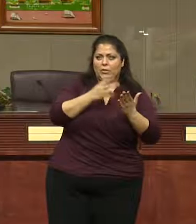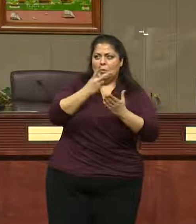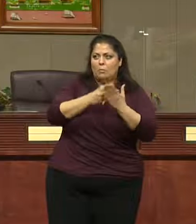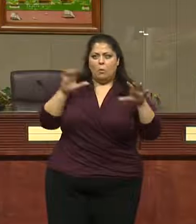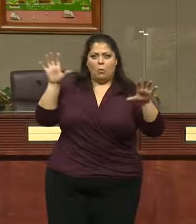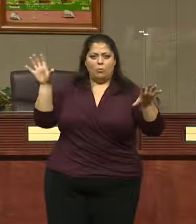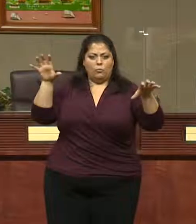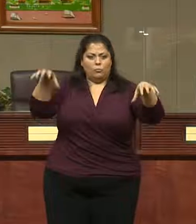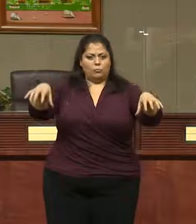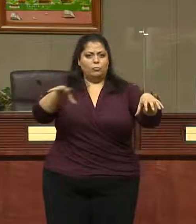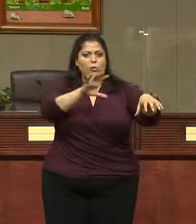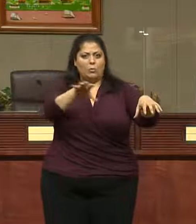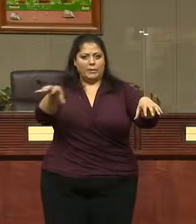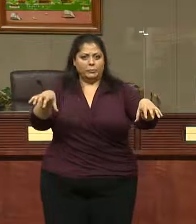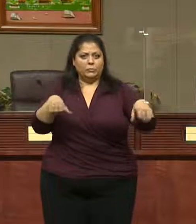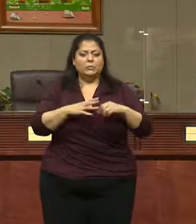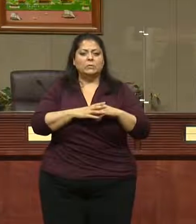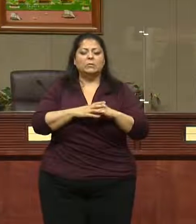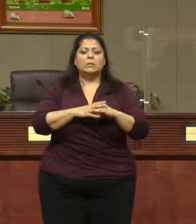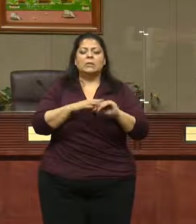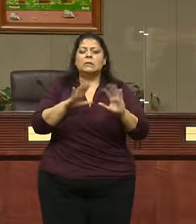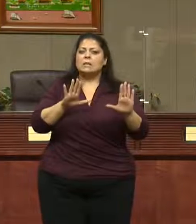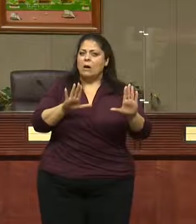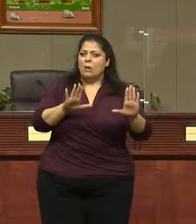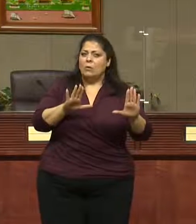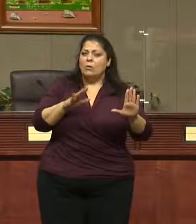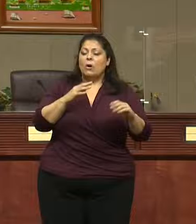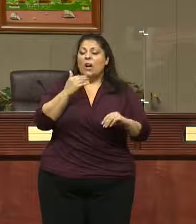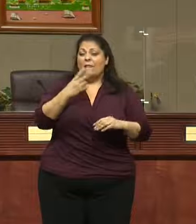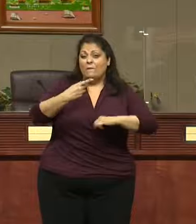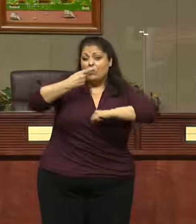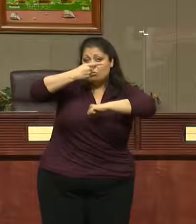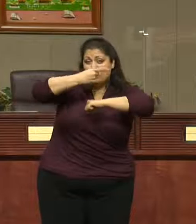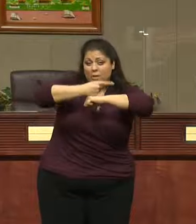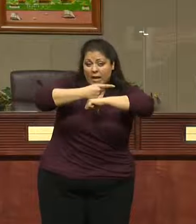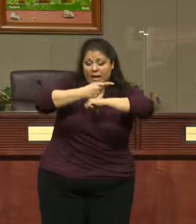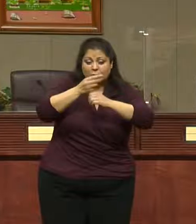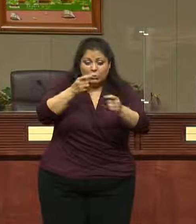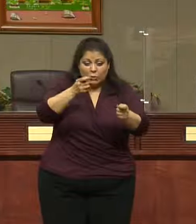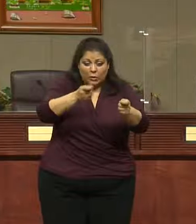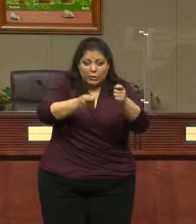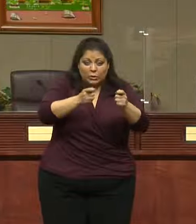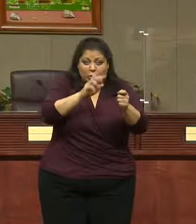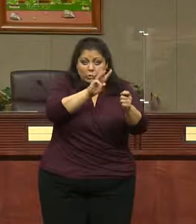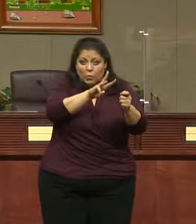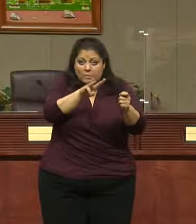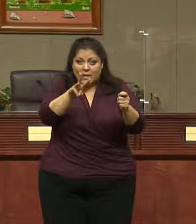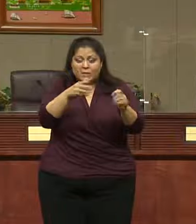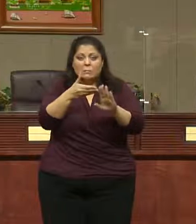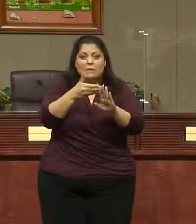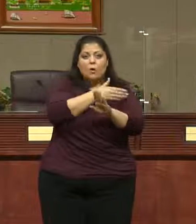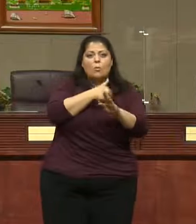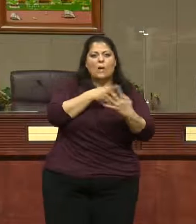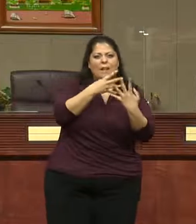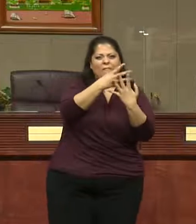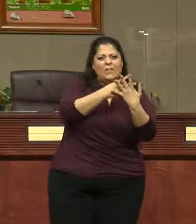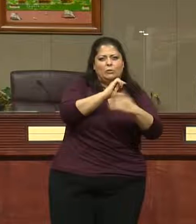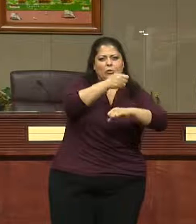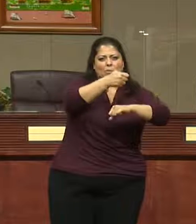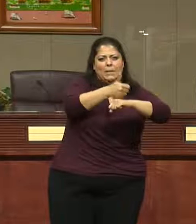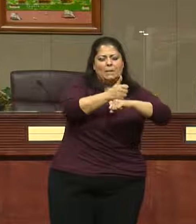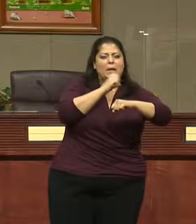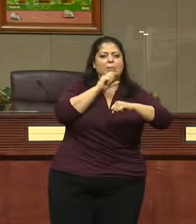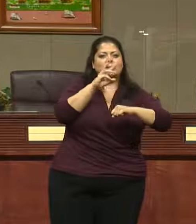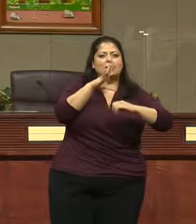And it's going to take us a couple of days to fix the website to eliminate the filter, because it's a filter there for